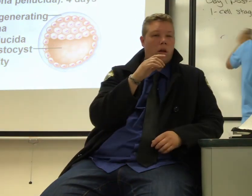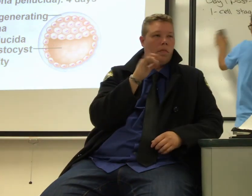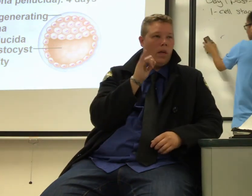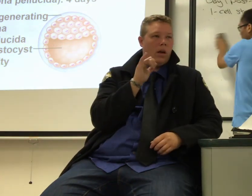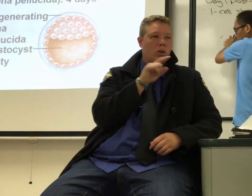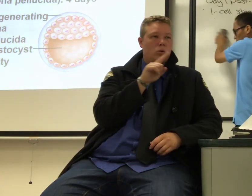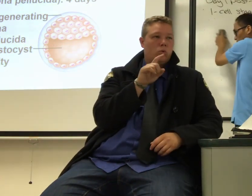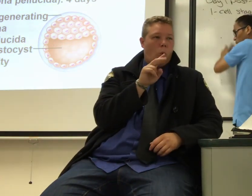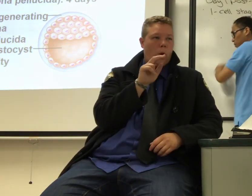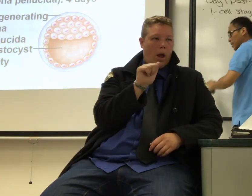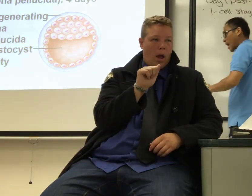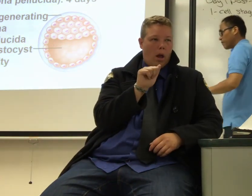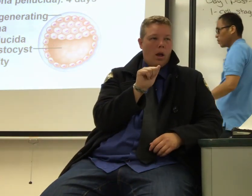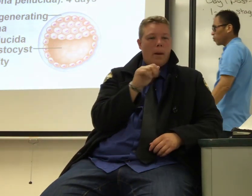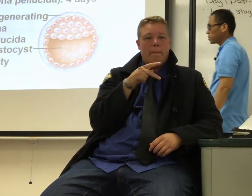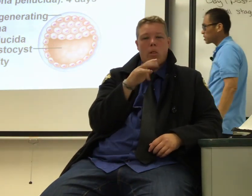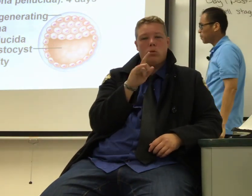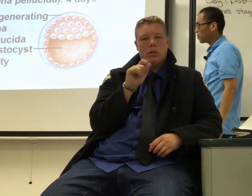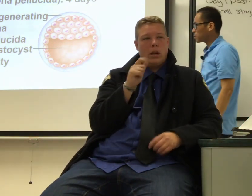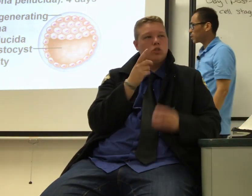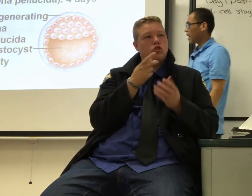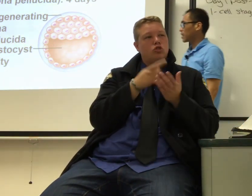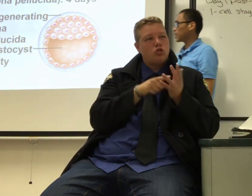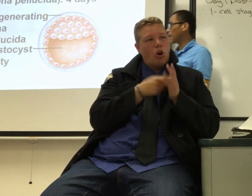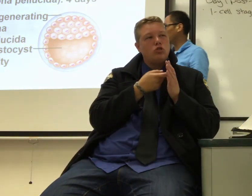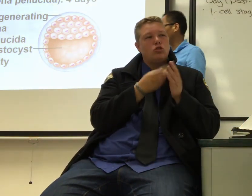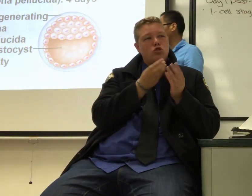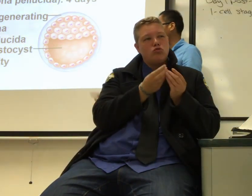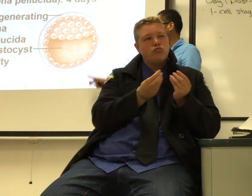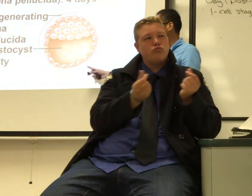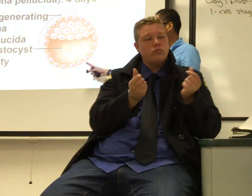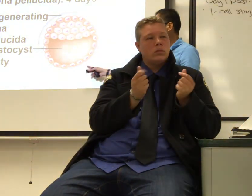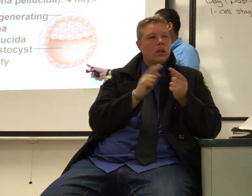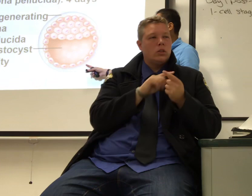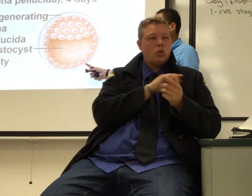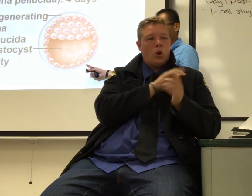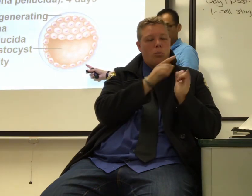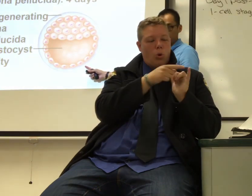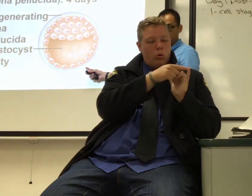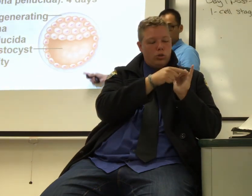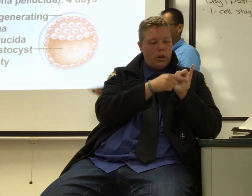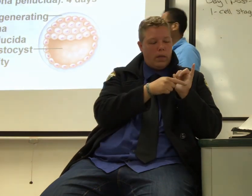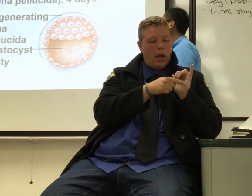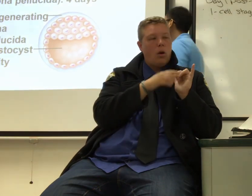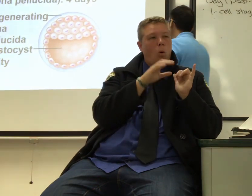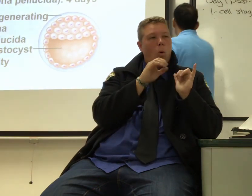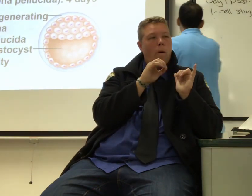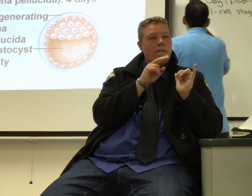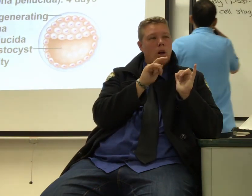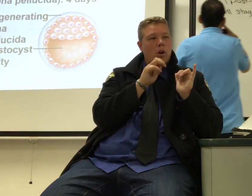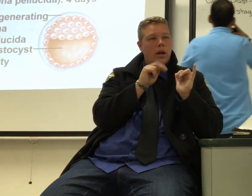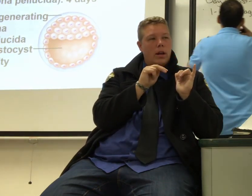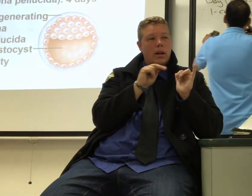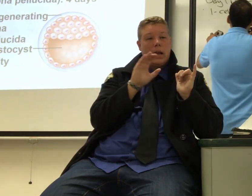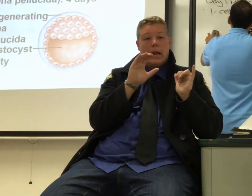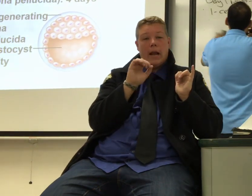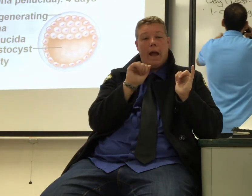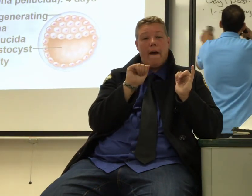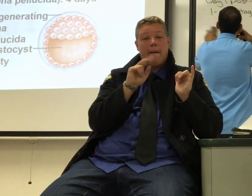It starts to get close to the uterine cavity where it's exposed to light and chemicals that will start to hatch it.